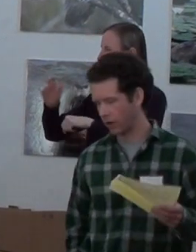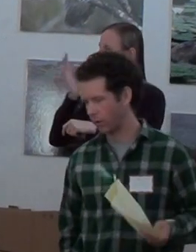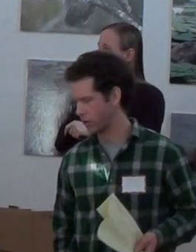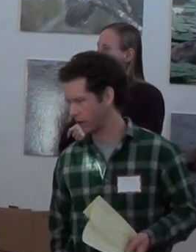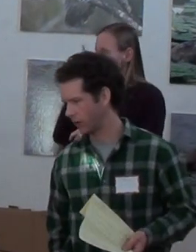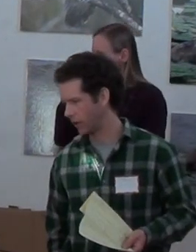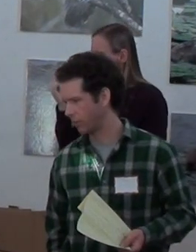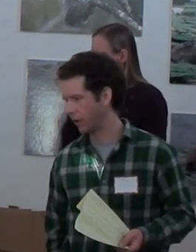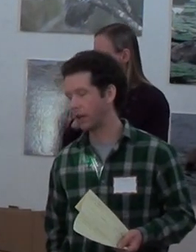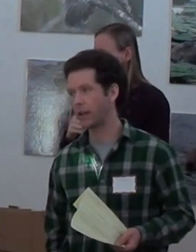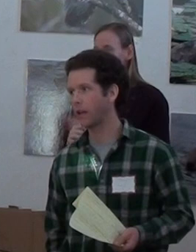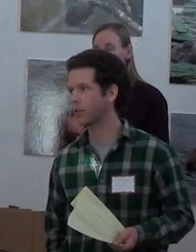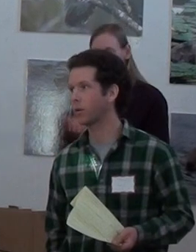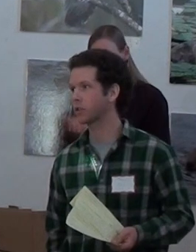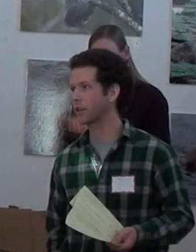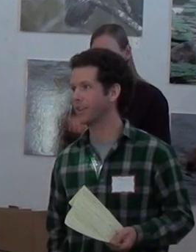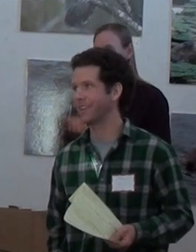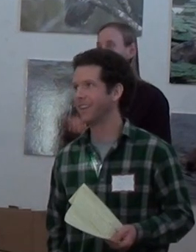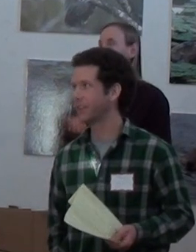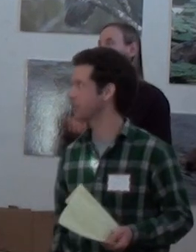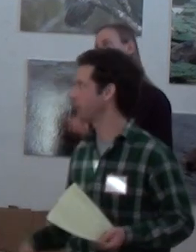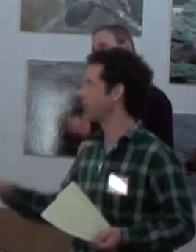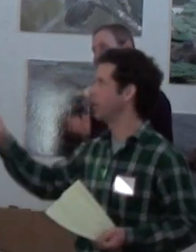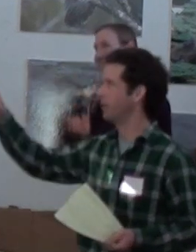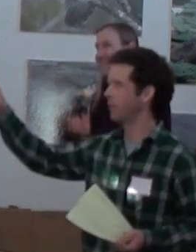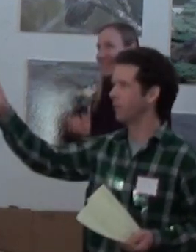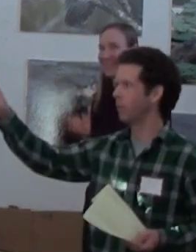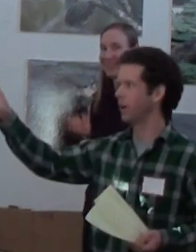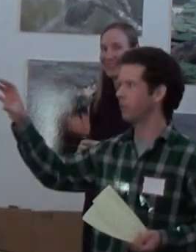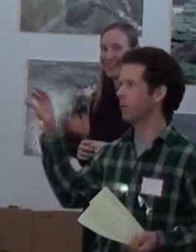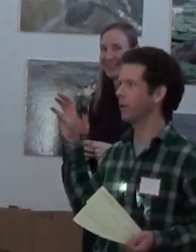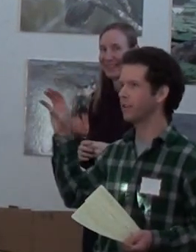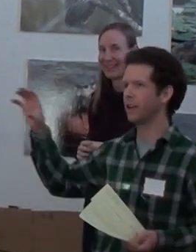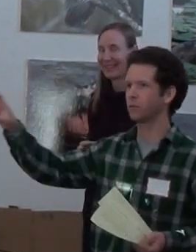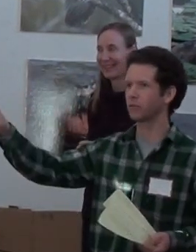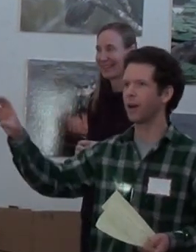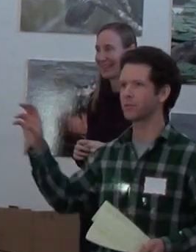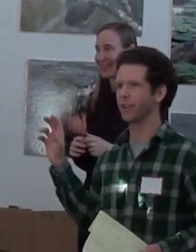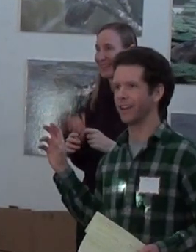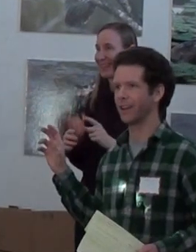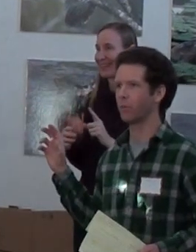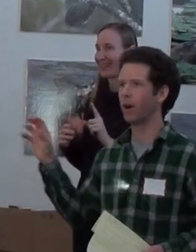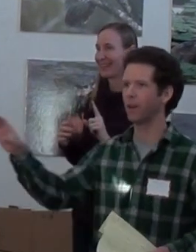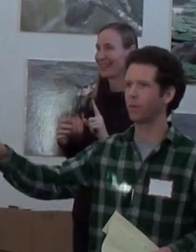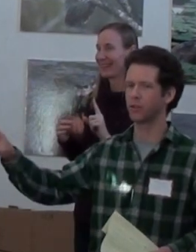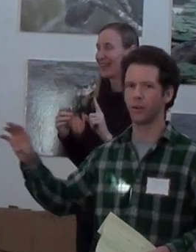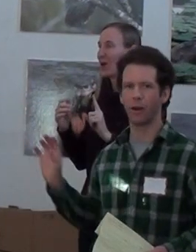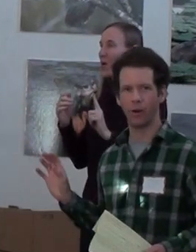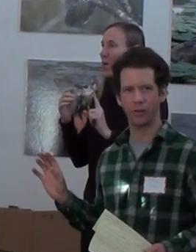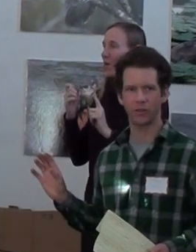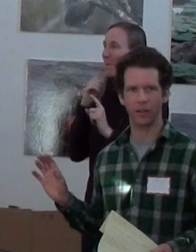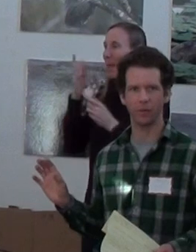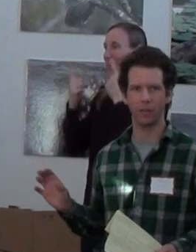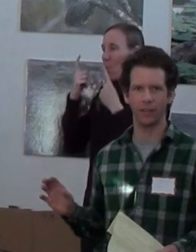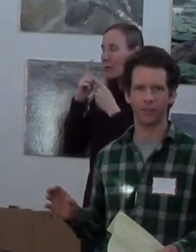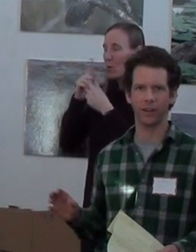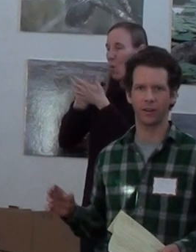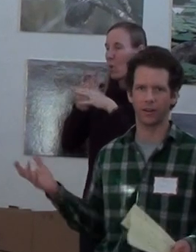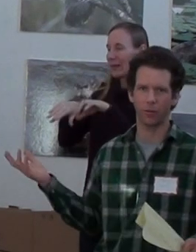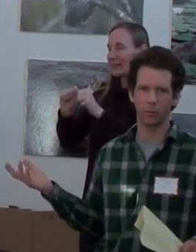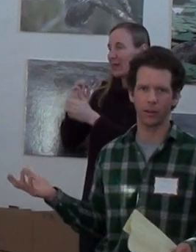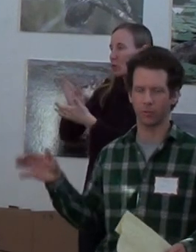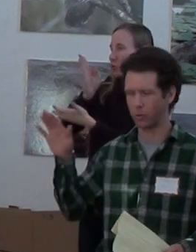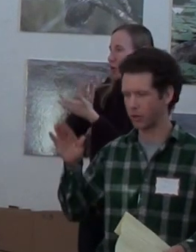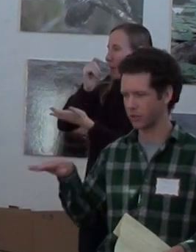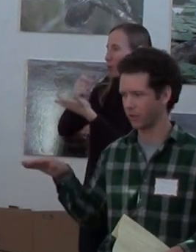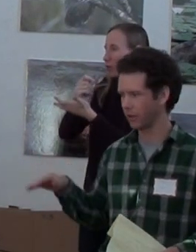that's a great question. And that's a question I think should be, what would it take to stop treating? And why would you not want to treat the bees? Right? You